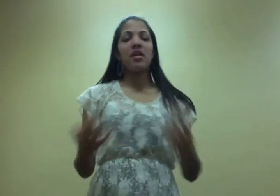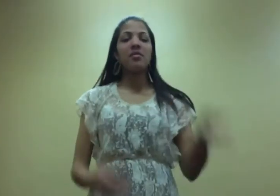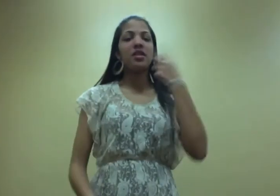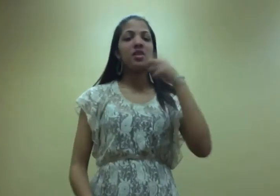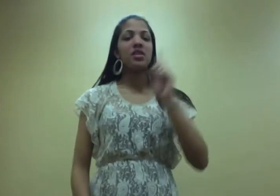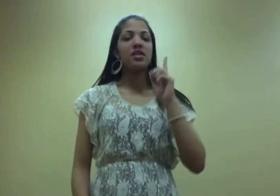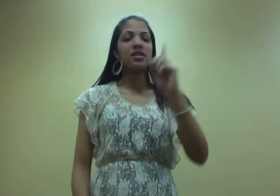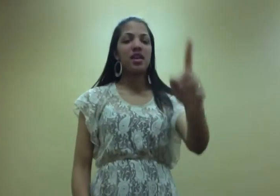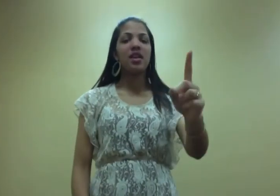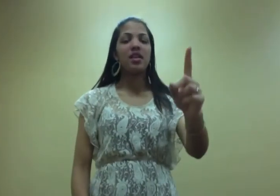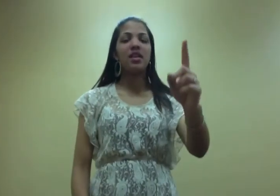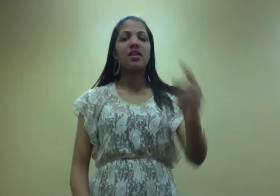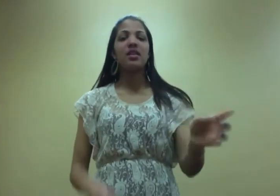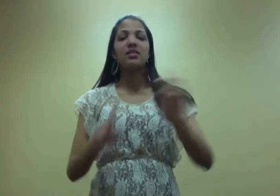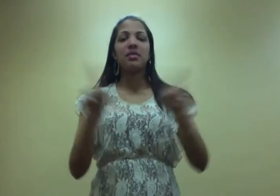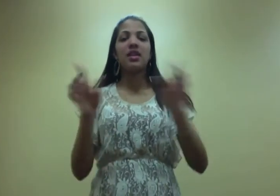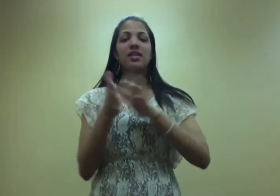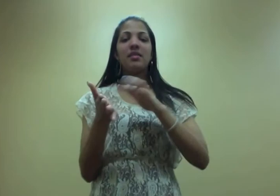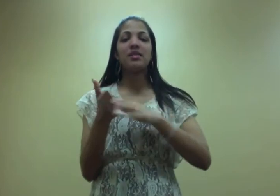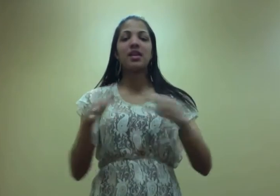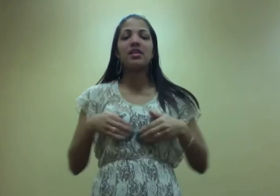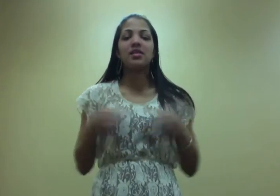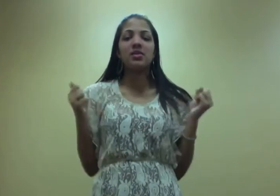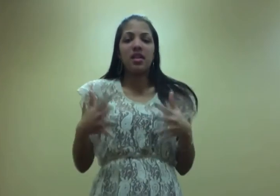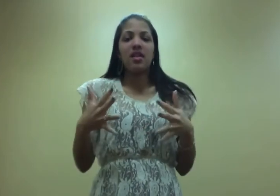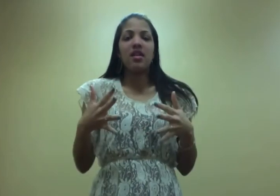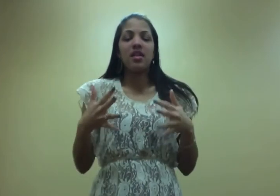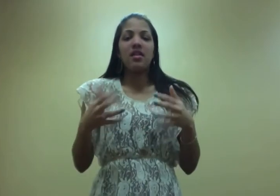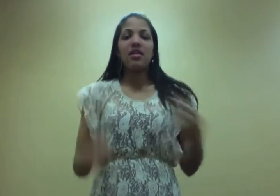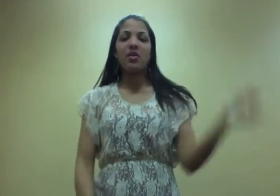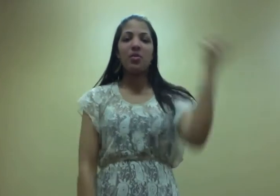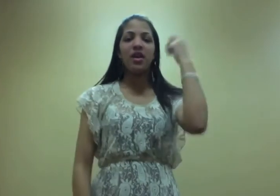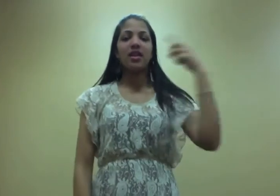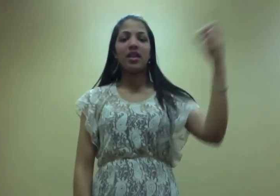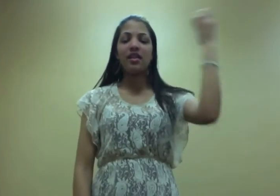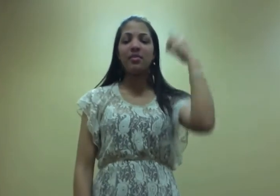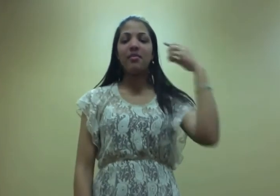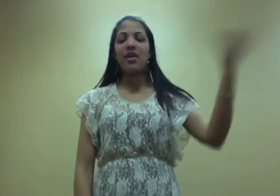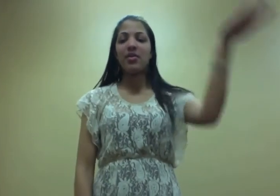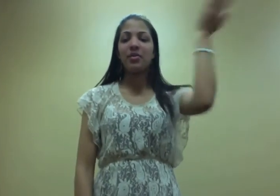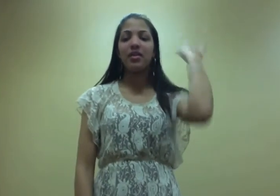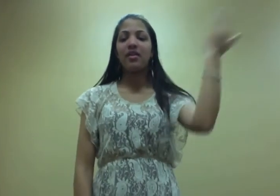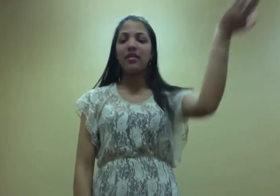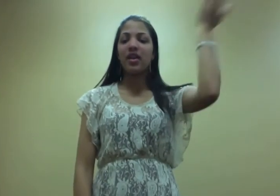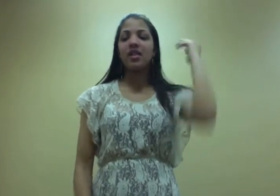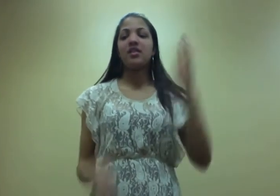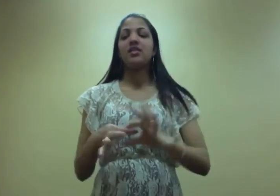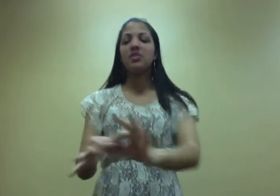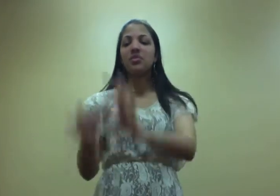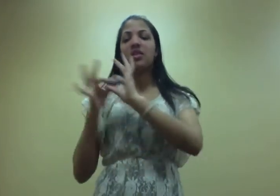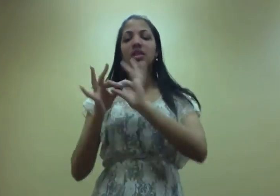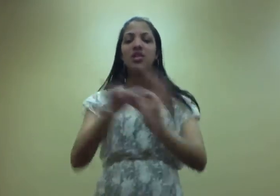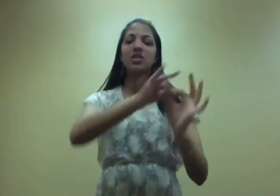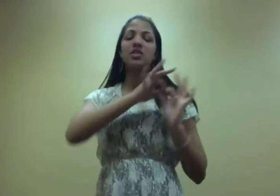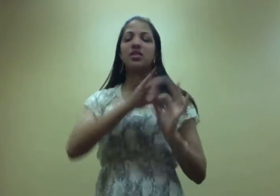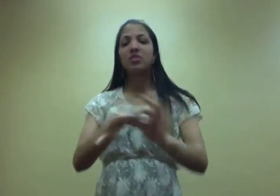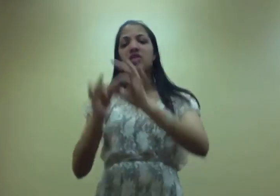probably shouldn't say this, but at times I get so scared when I think about the previous relationship we